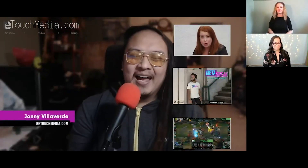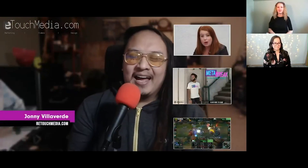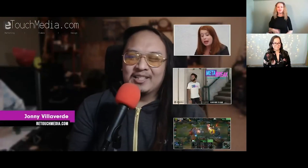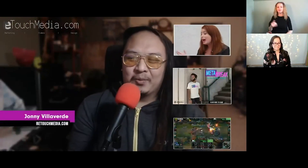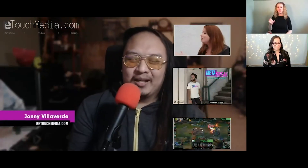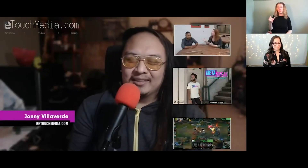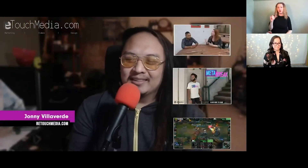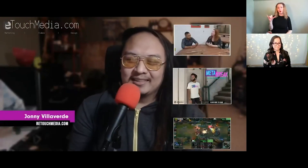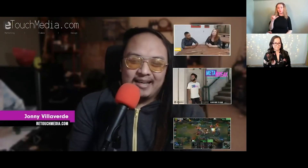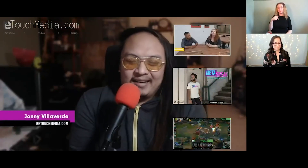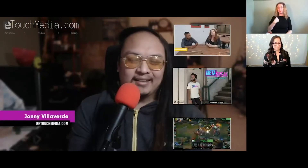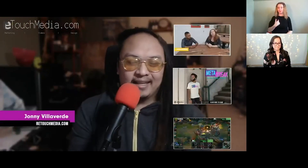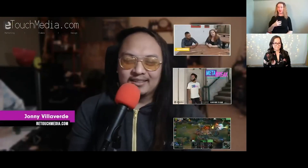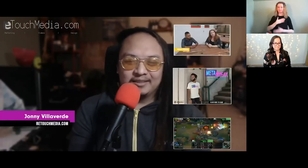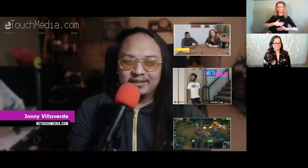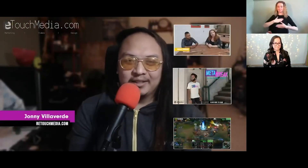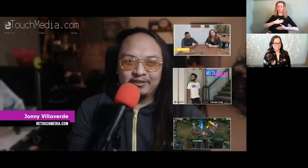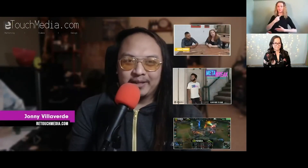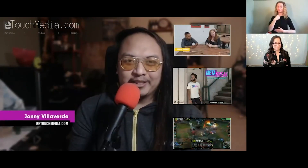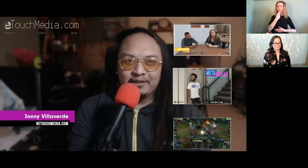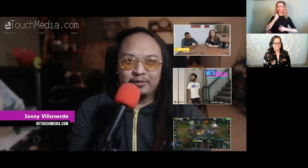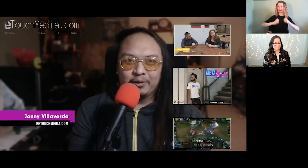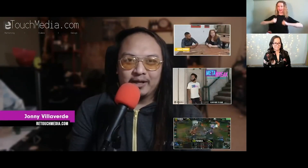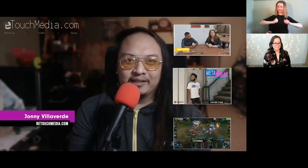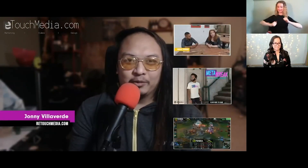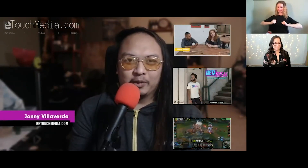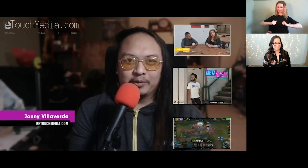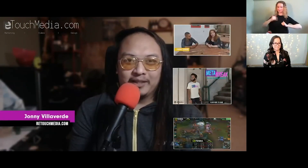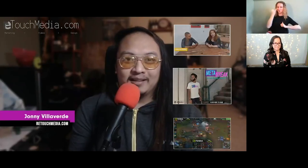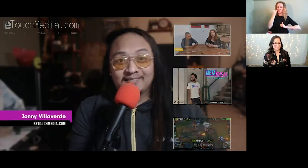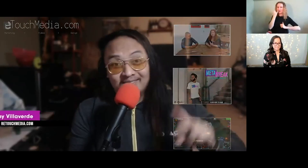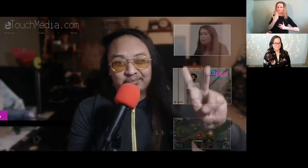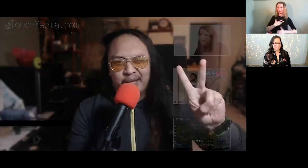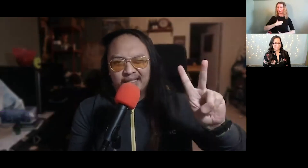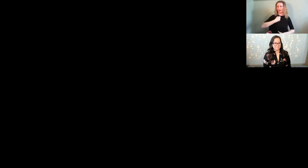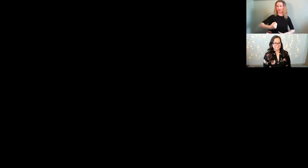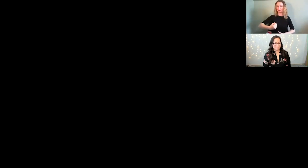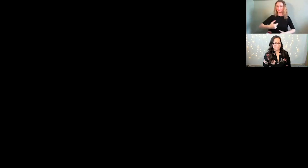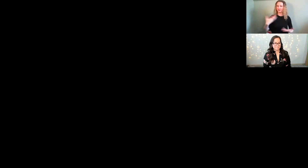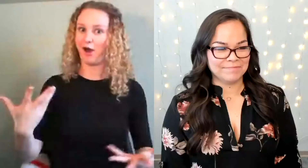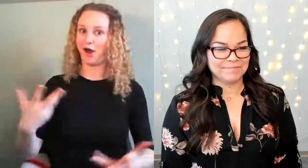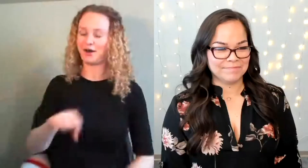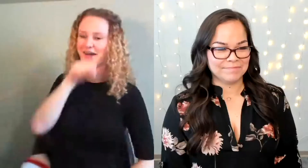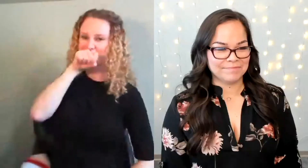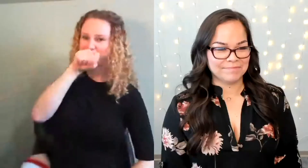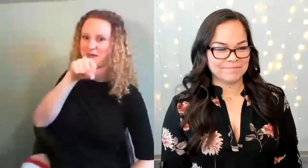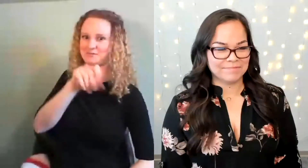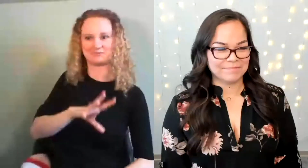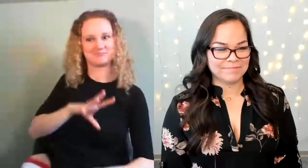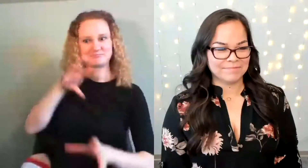shout too, as well as anything else you can give me a shout for. I'd love to work with you.